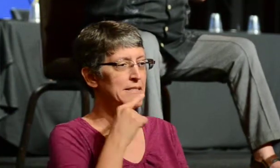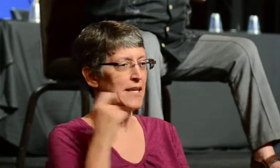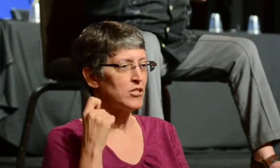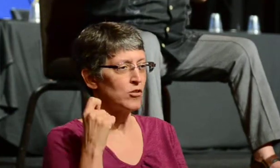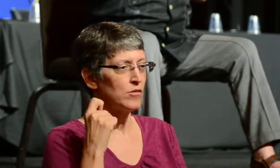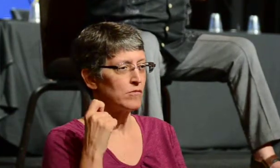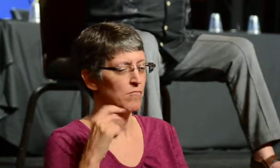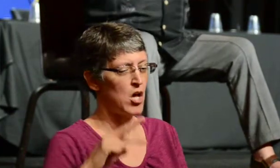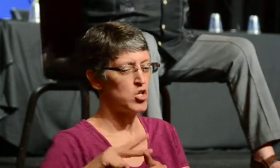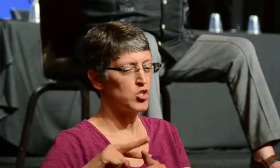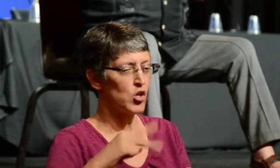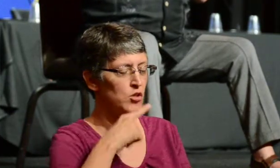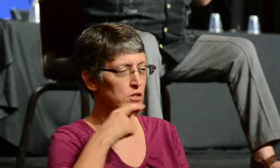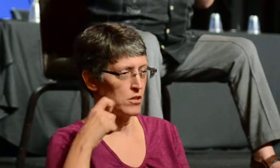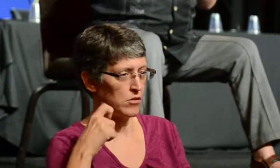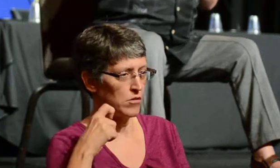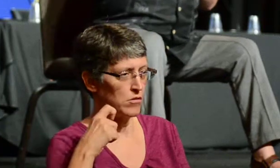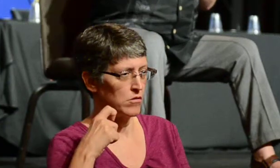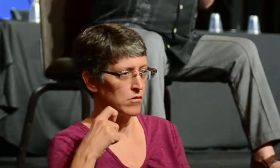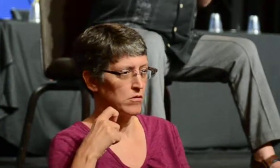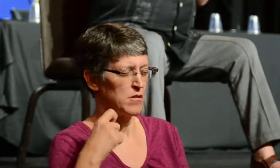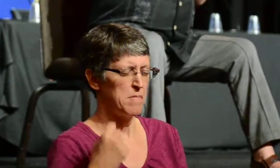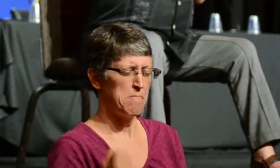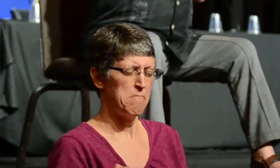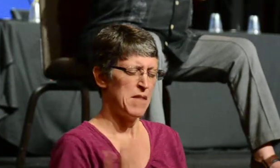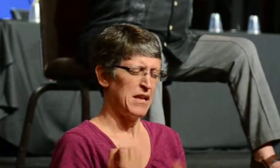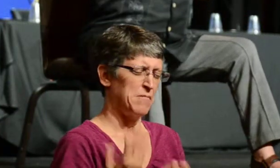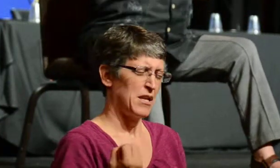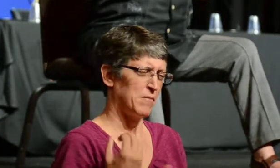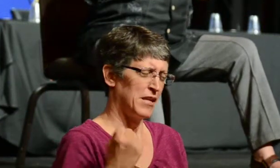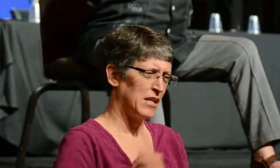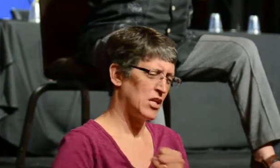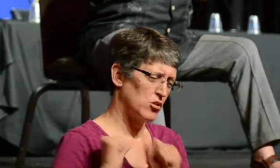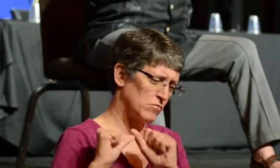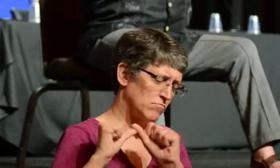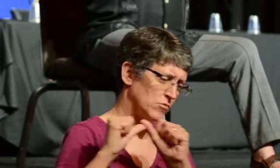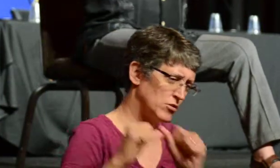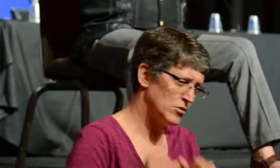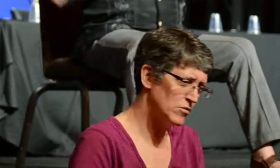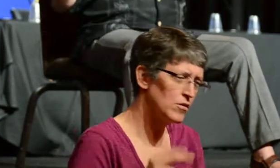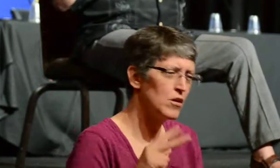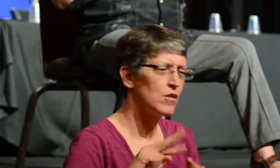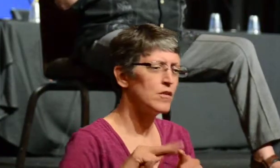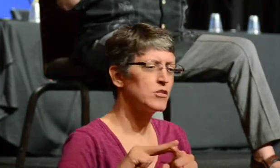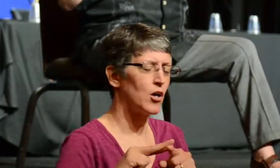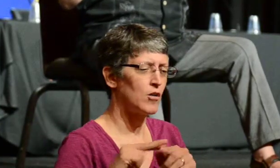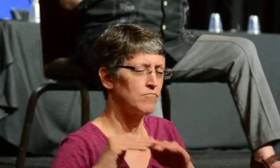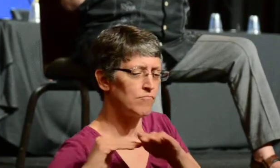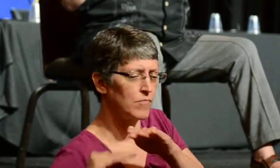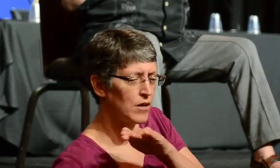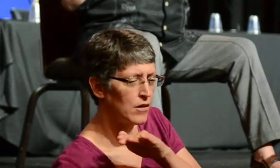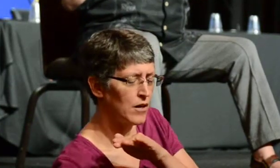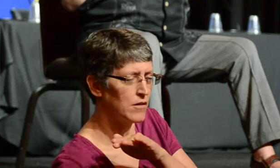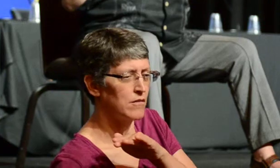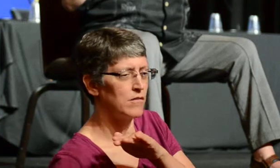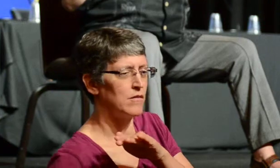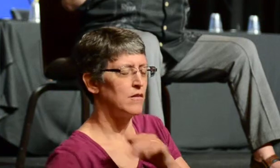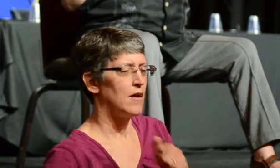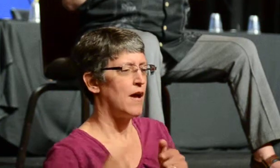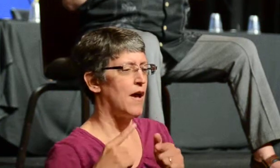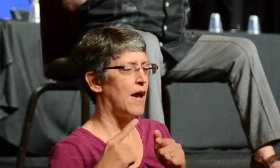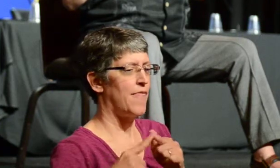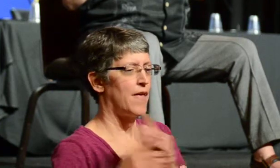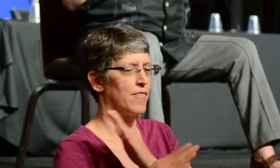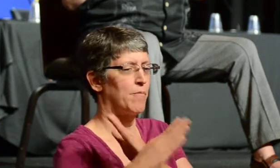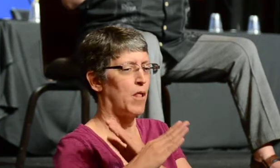of salt. Years, millions of years go by, the salt is covered up, it unplugs